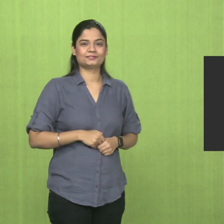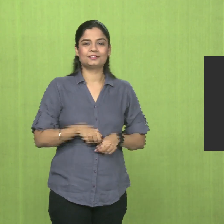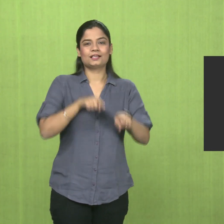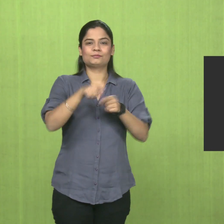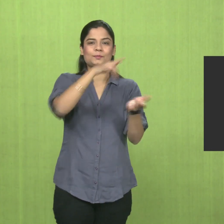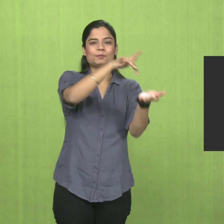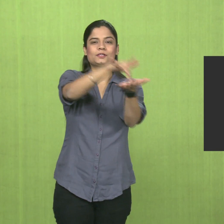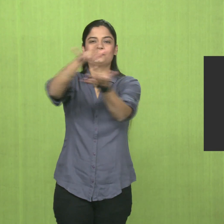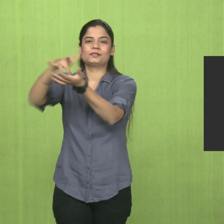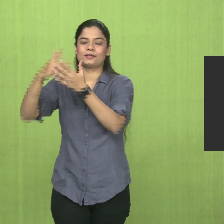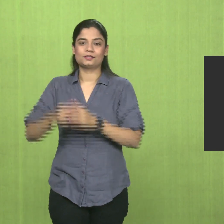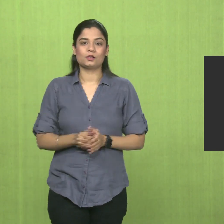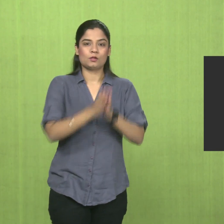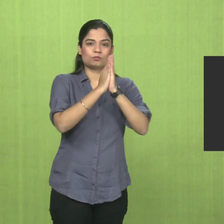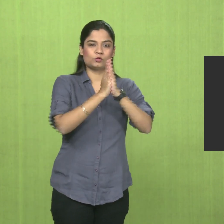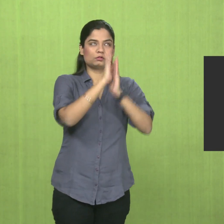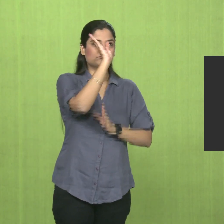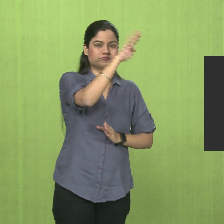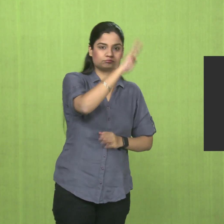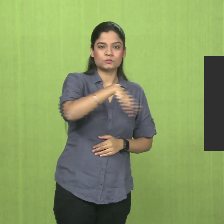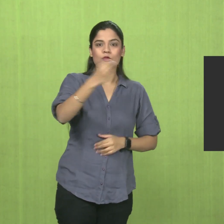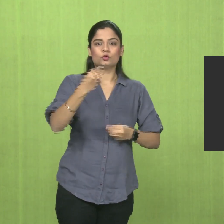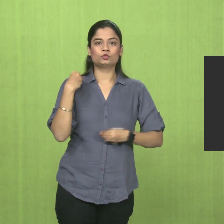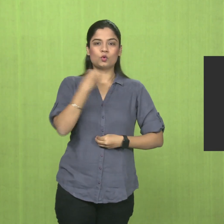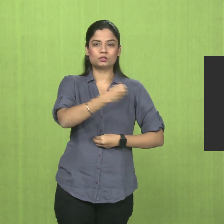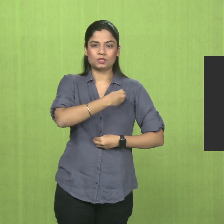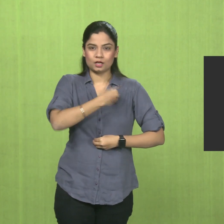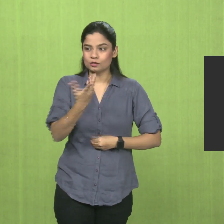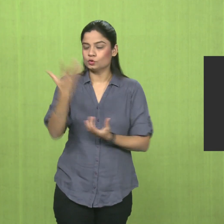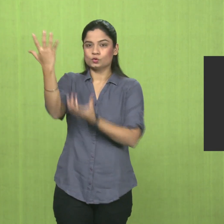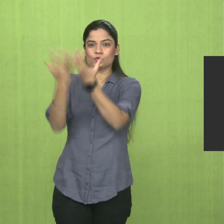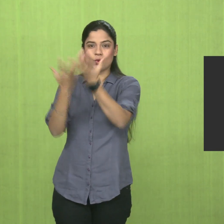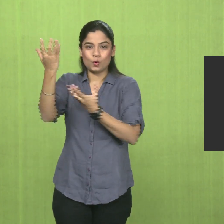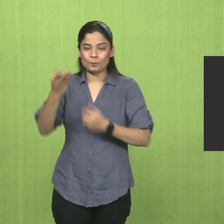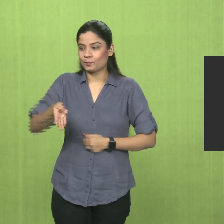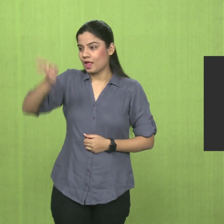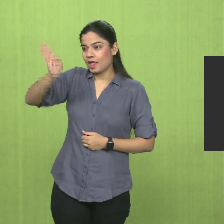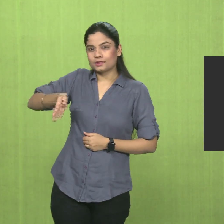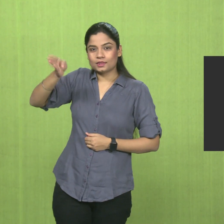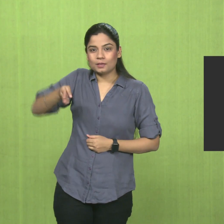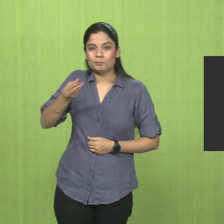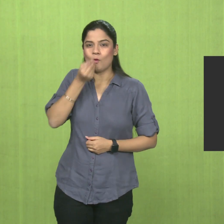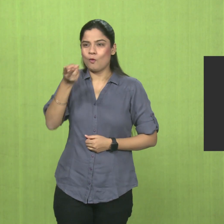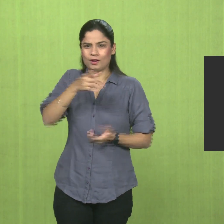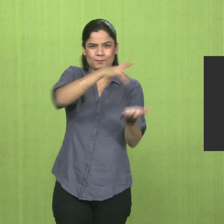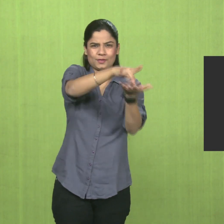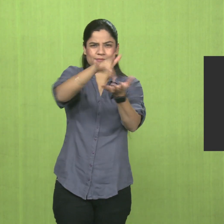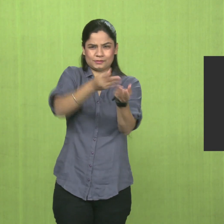Two words, as you can see in the picture. There is a temple, hospitals, shopping areas,